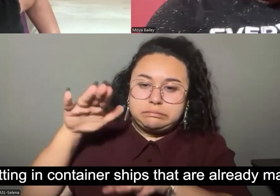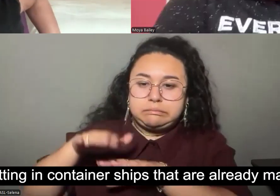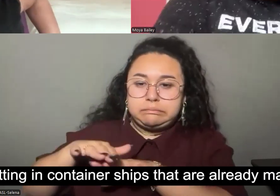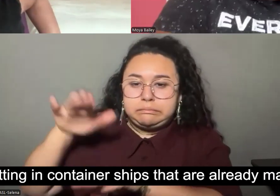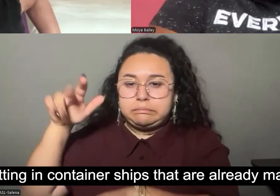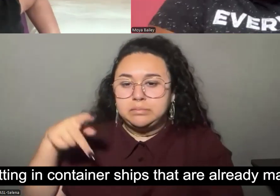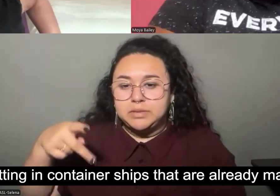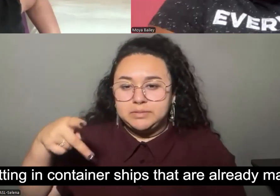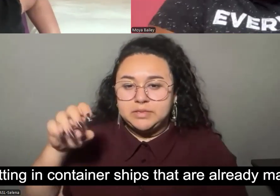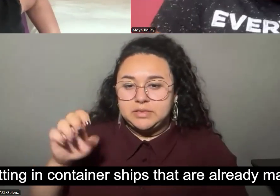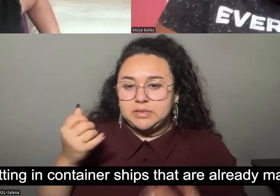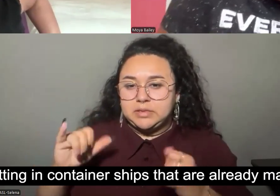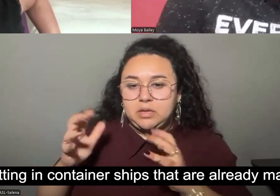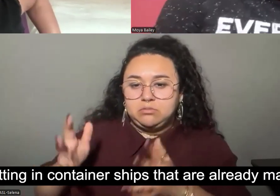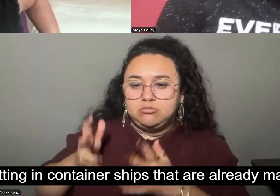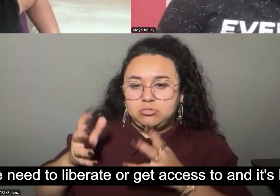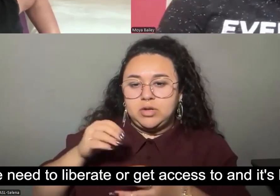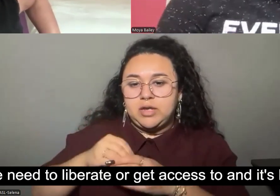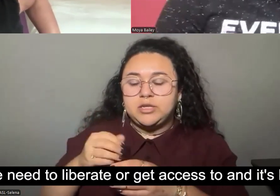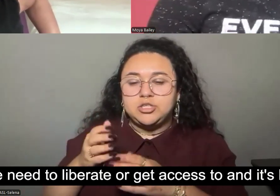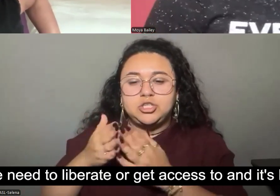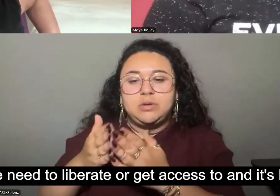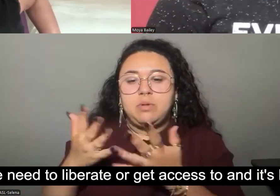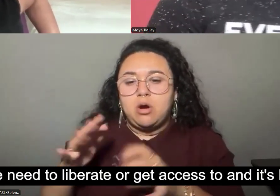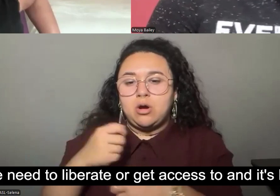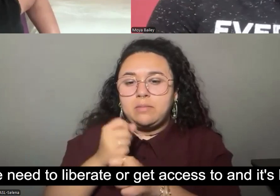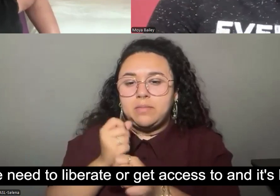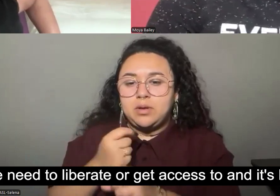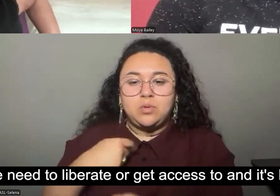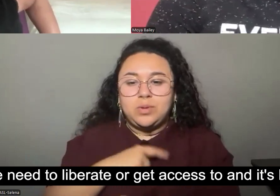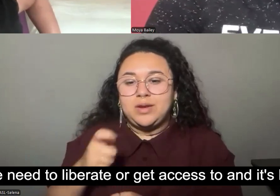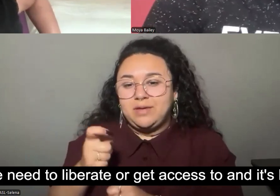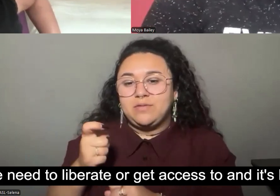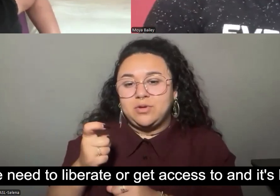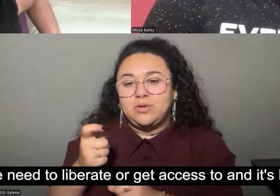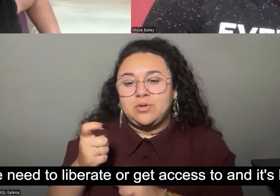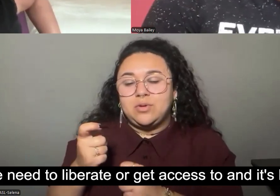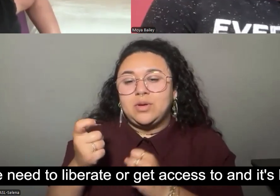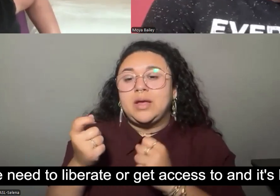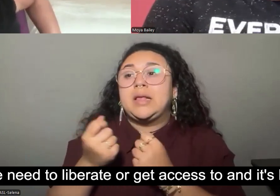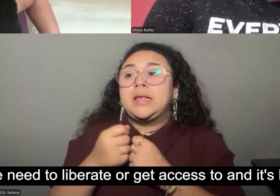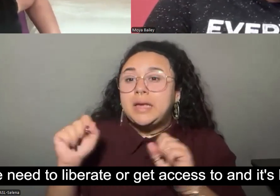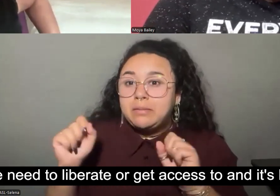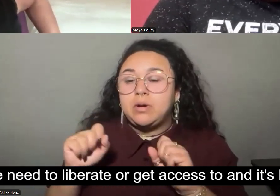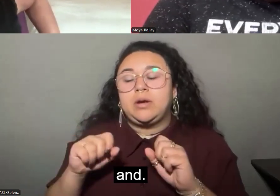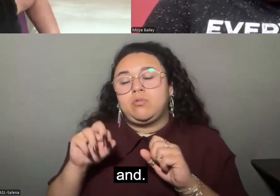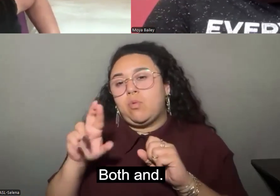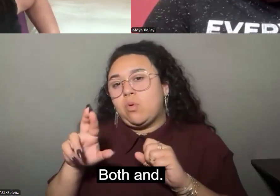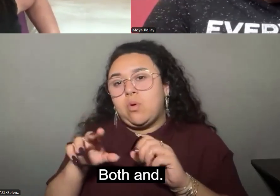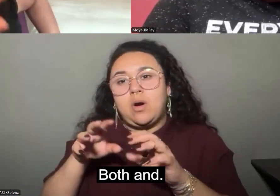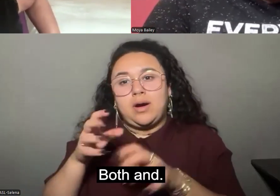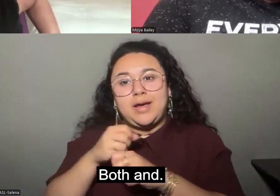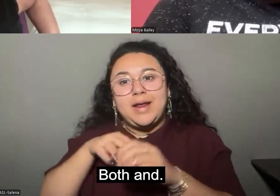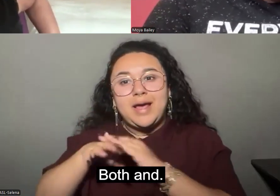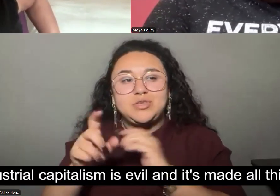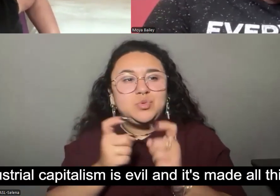PPE that are sitting in container ships that are already made that we need to fucking liberate or get access to just give out." And it's both and.